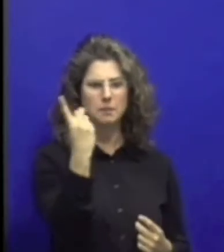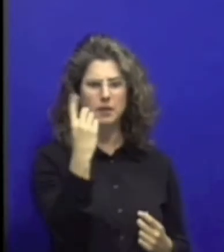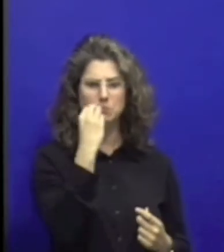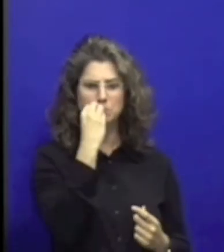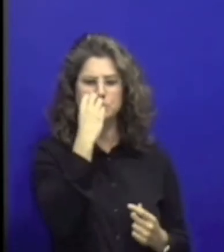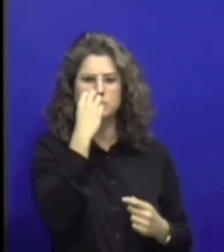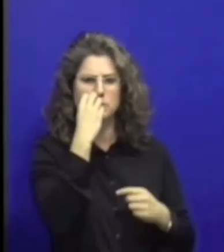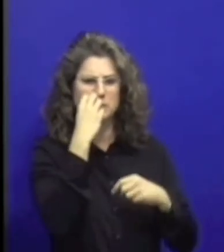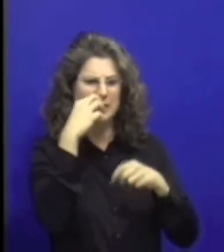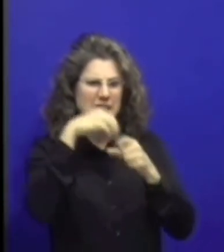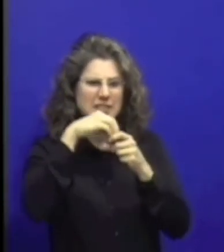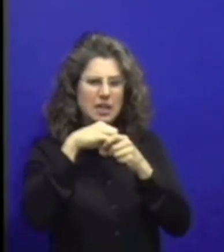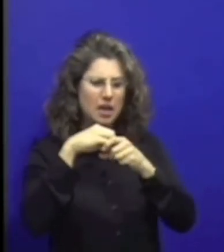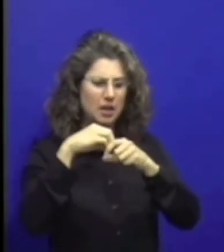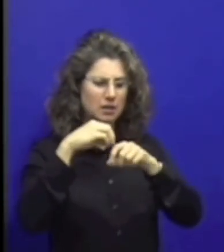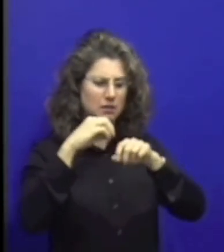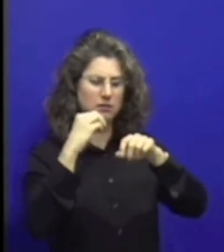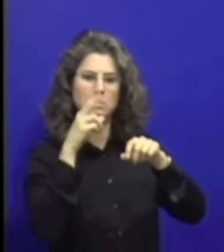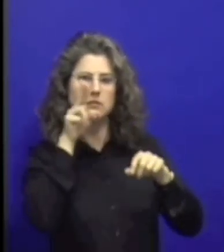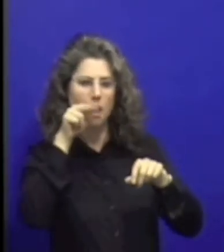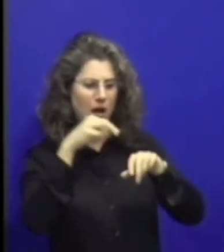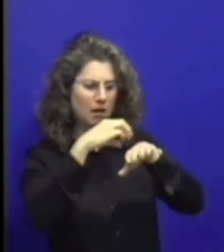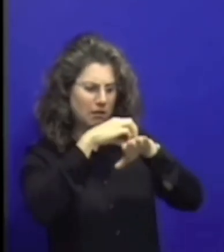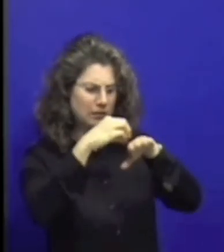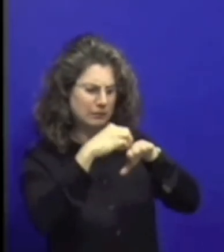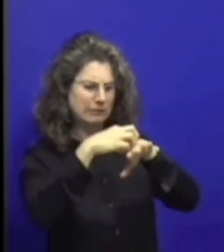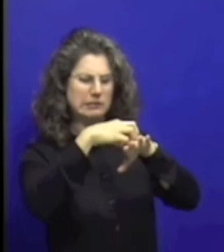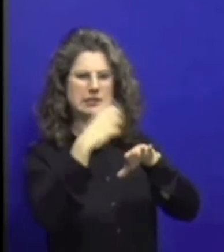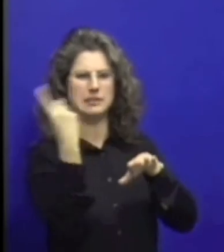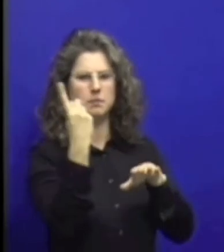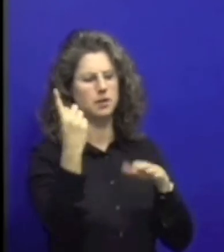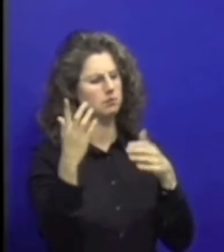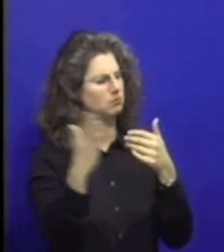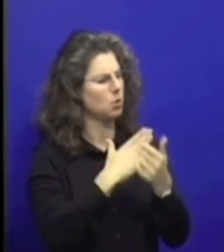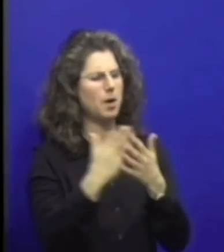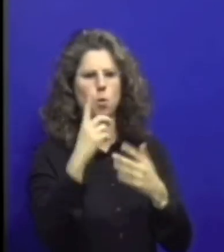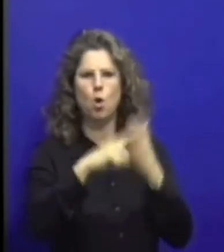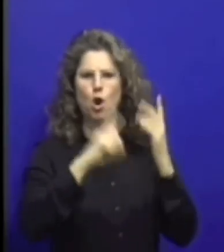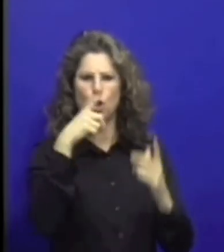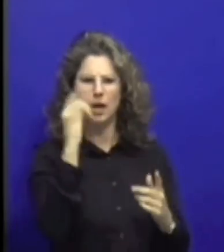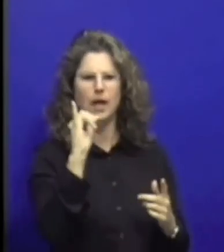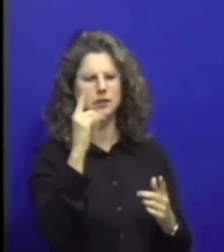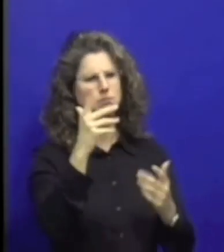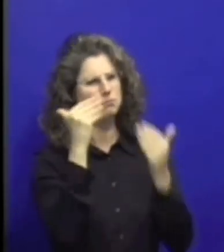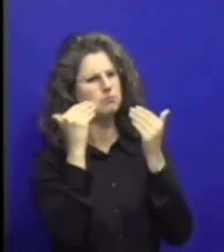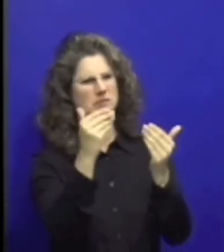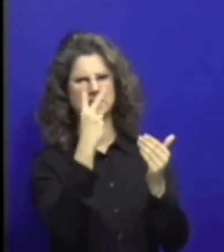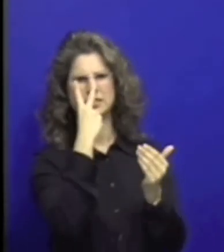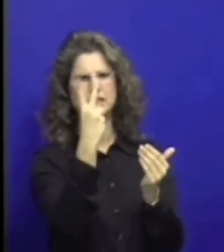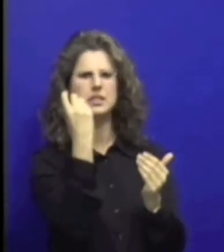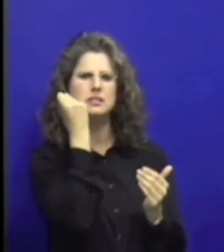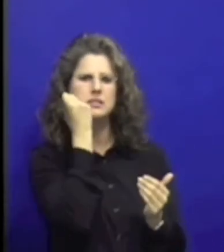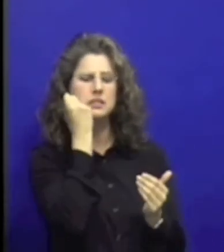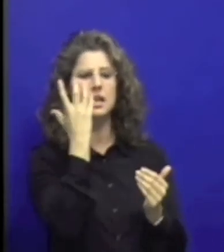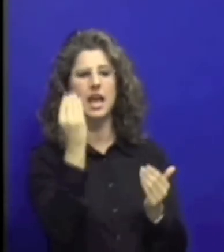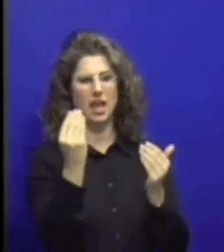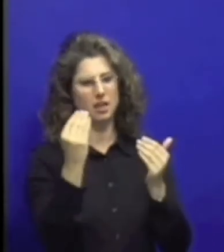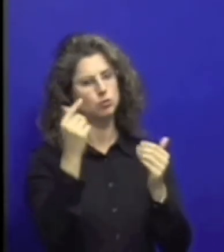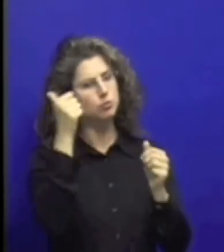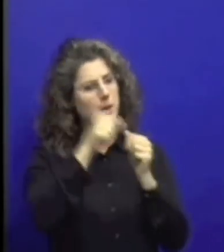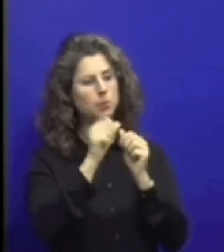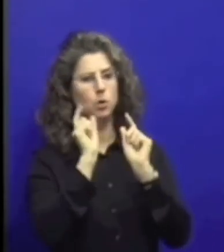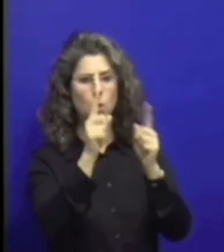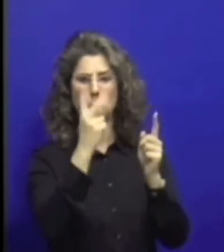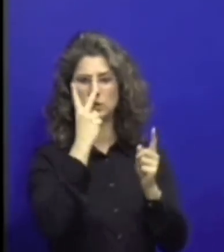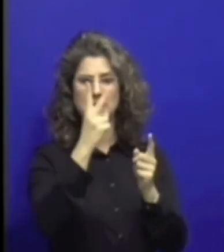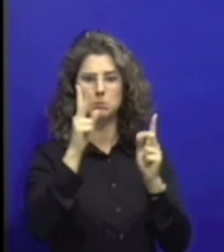ignore the sores in your mouth. Make sure you see your dentist annually and see your hygienist every 6 months because